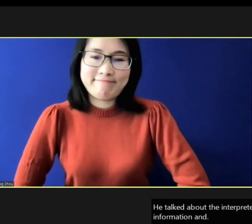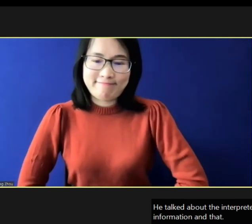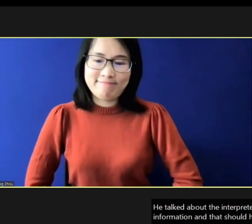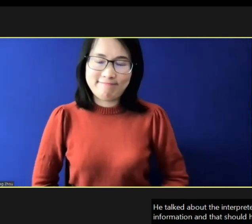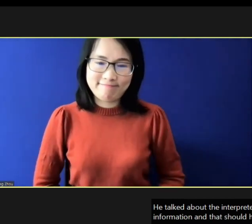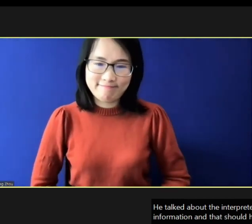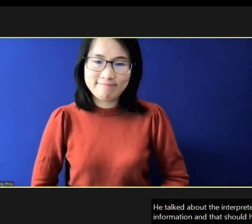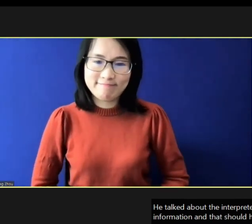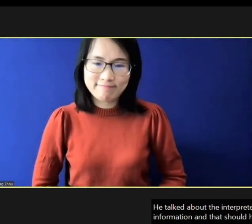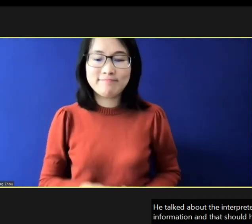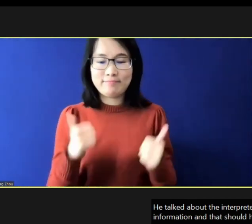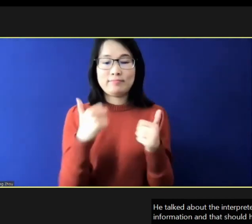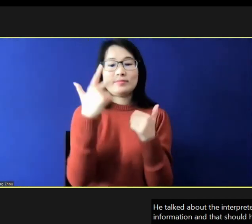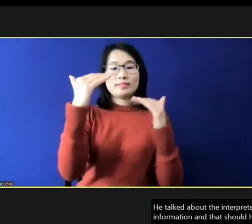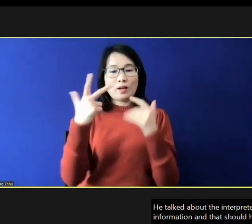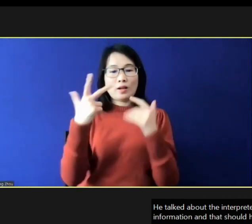have all been confidential.